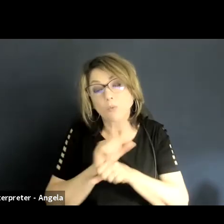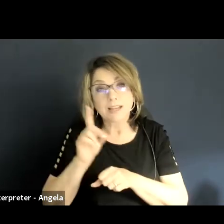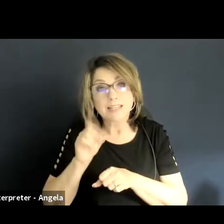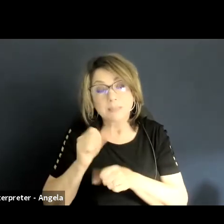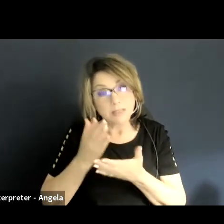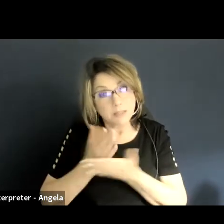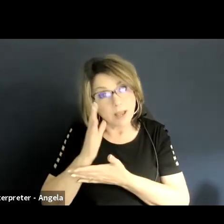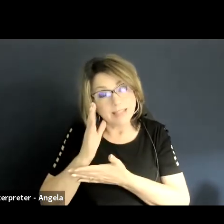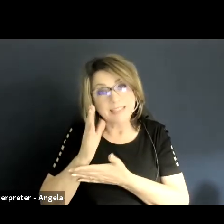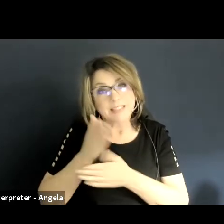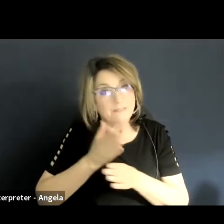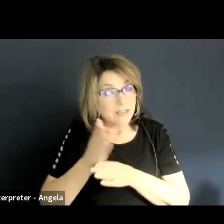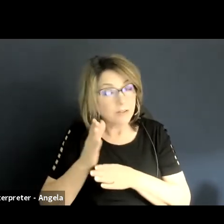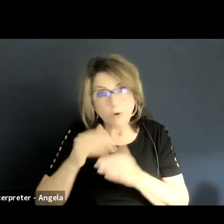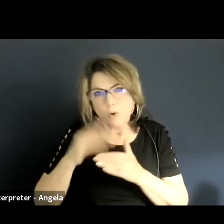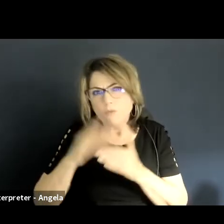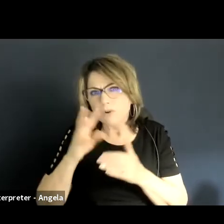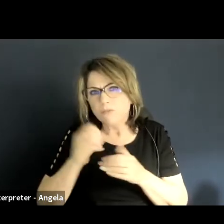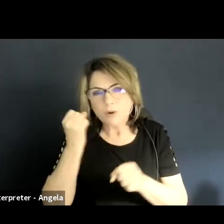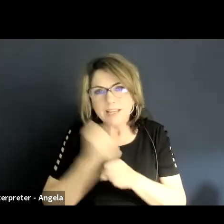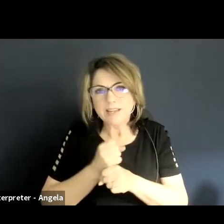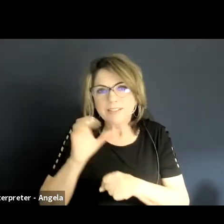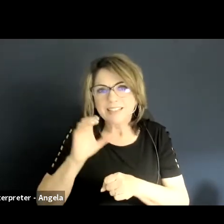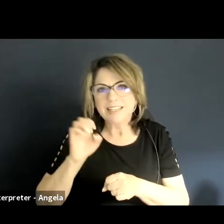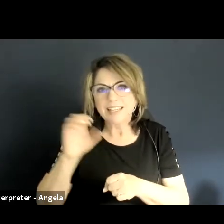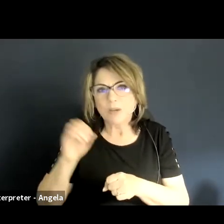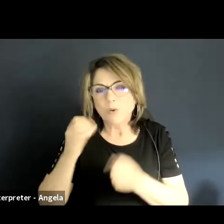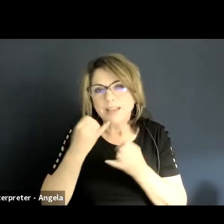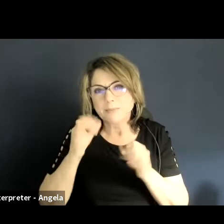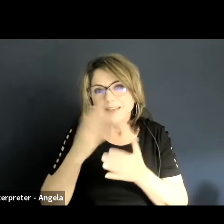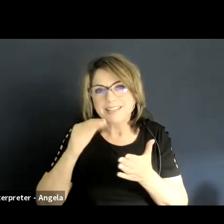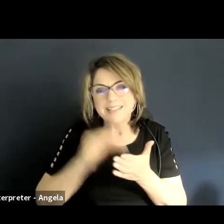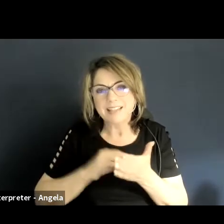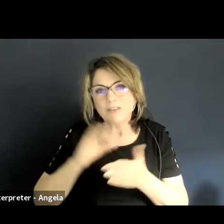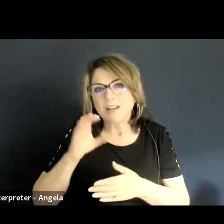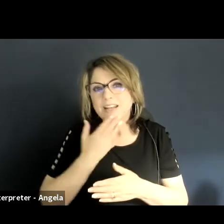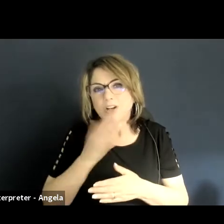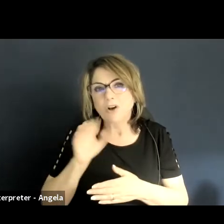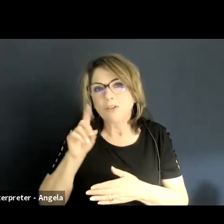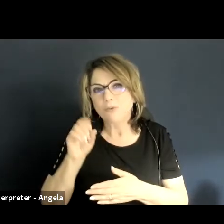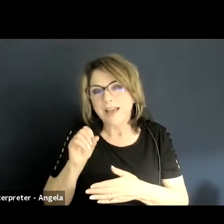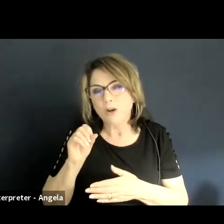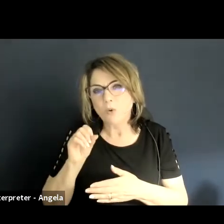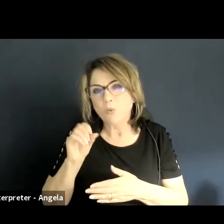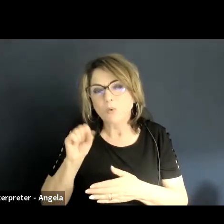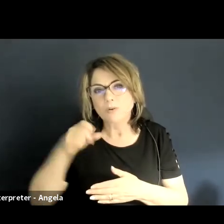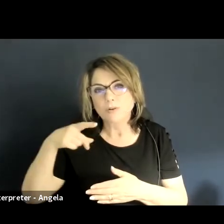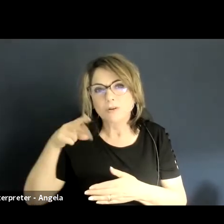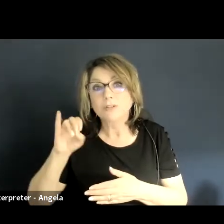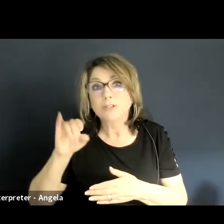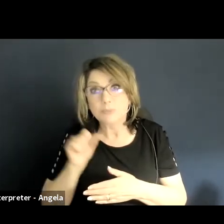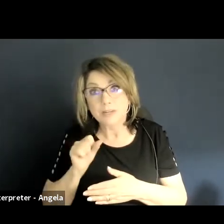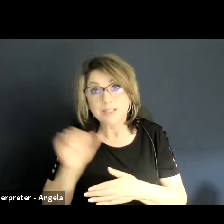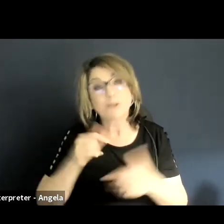field for over 40 years and is the CEO of the Independent Center in Colorado Springs. And also, I'm